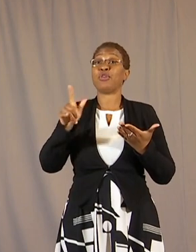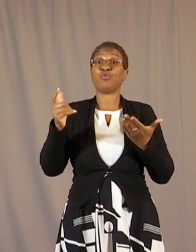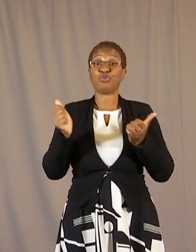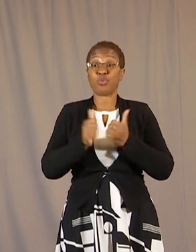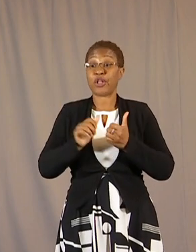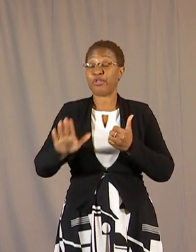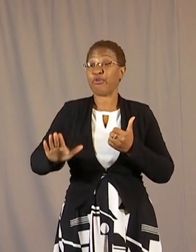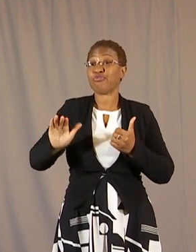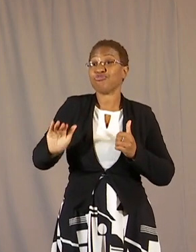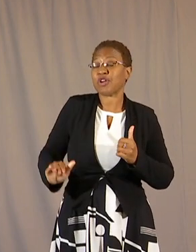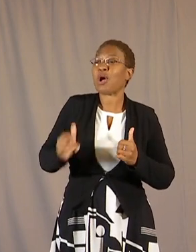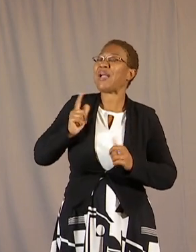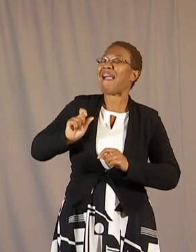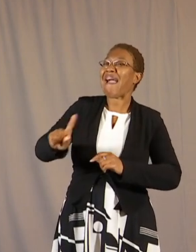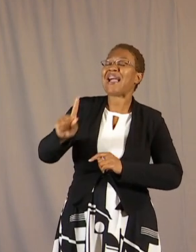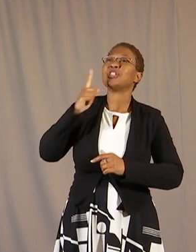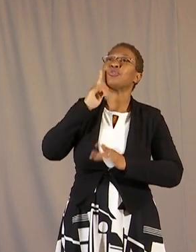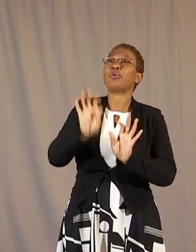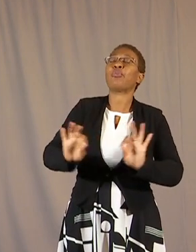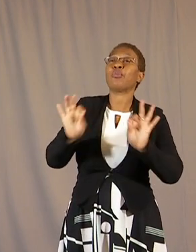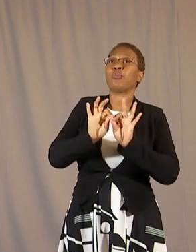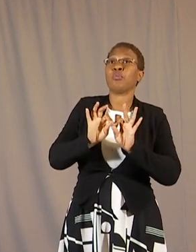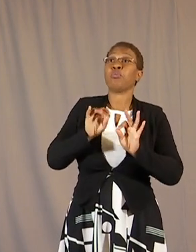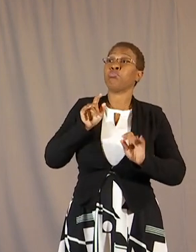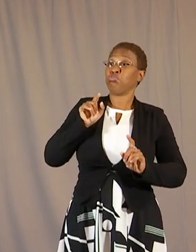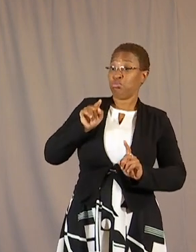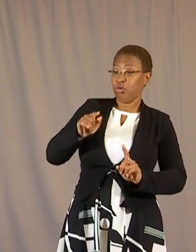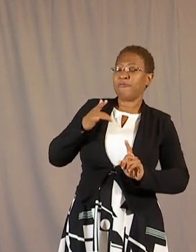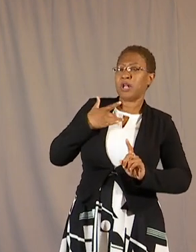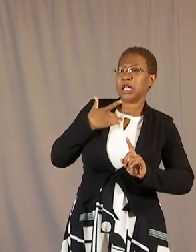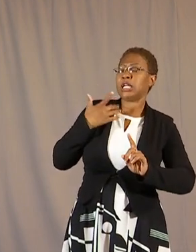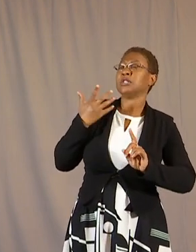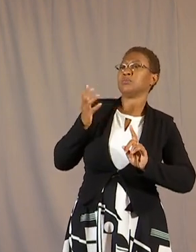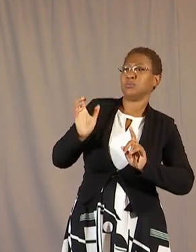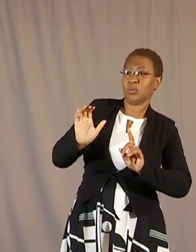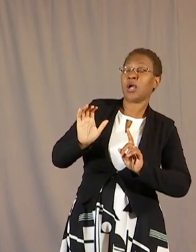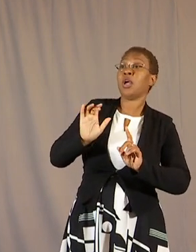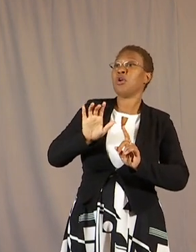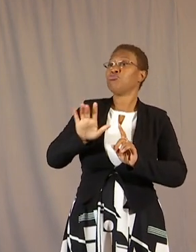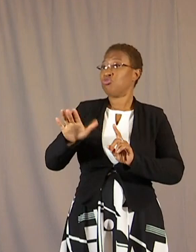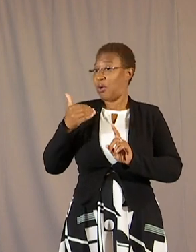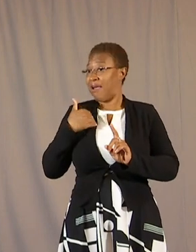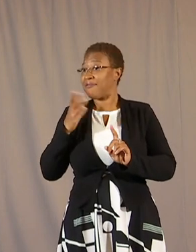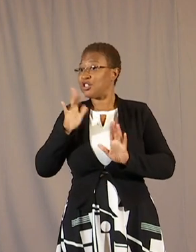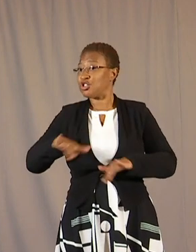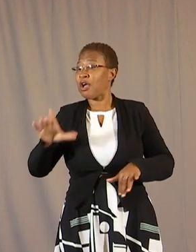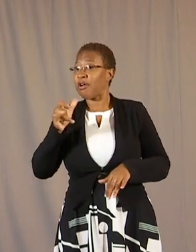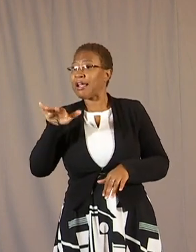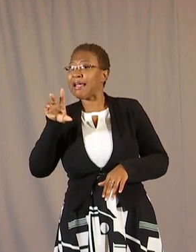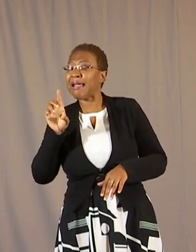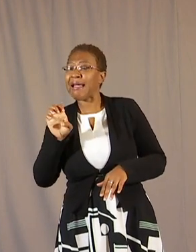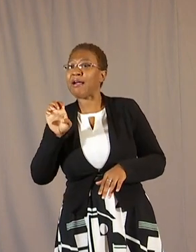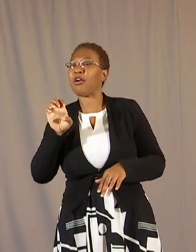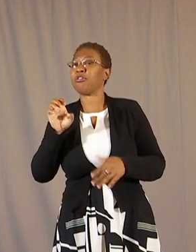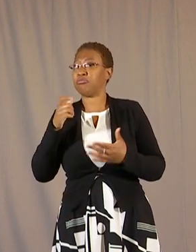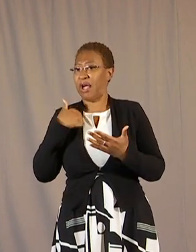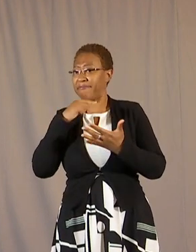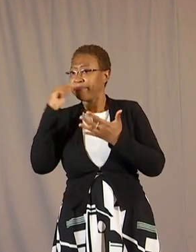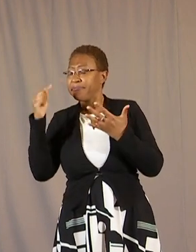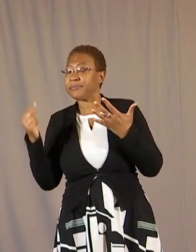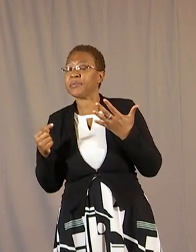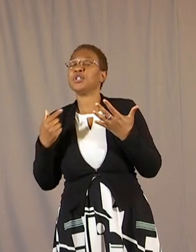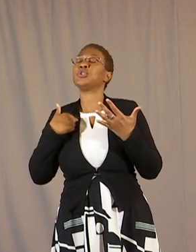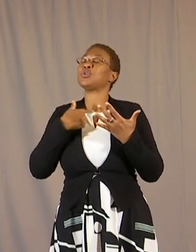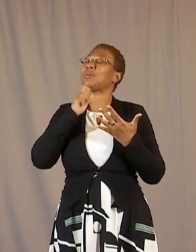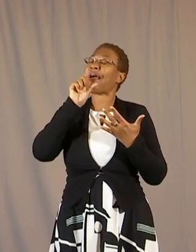child care? So that is a more holistic way of how can we begin to engage communities, not only in terms of